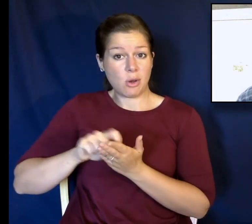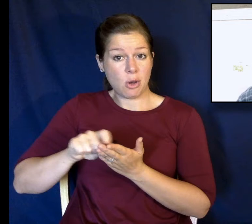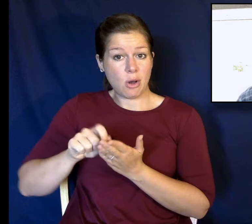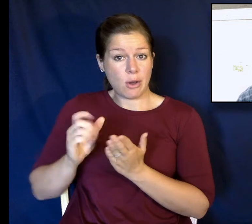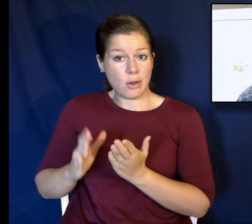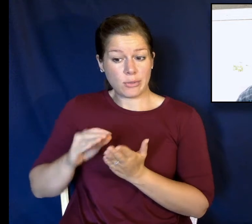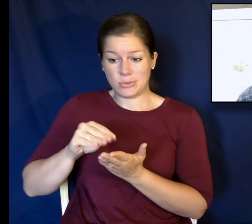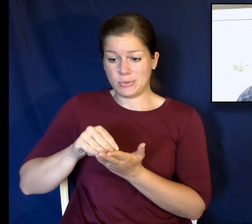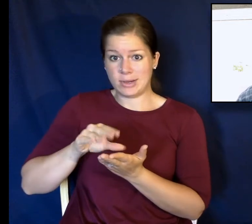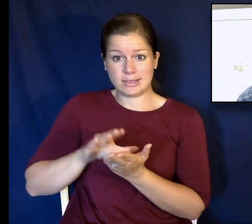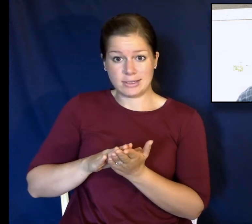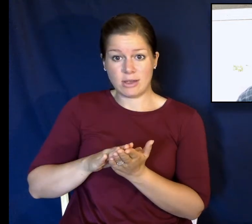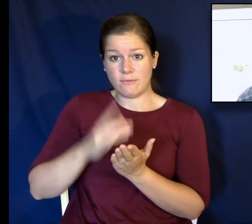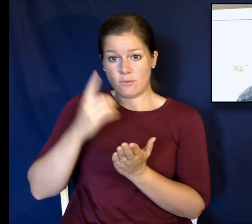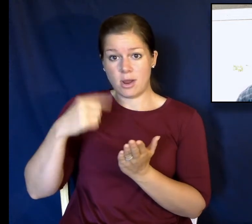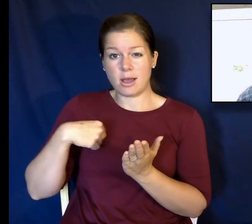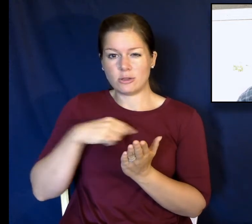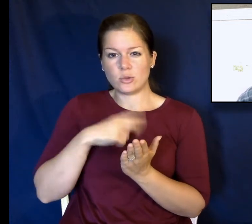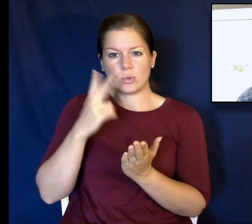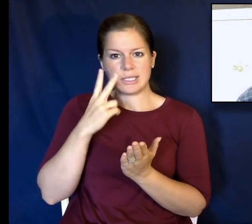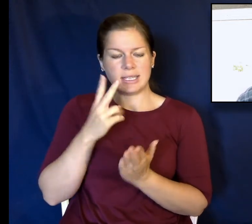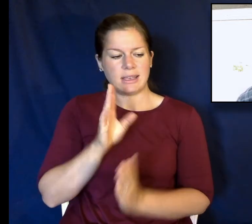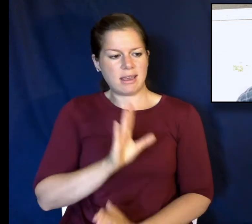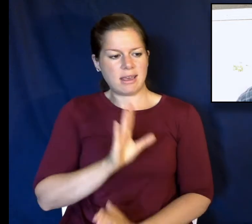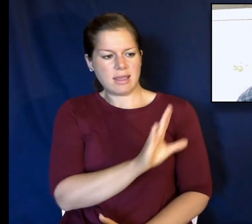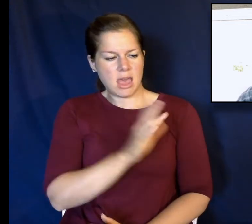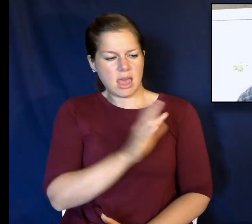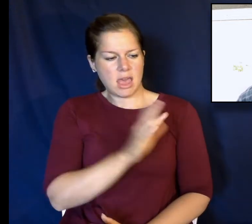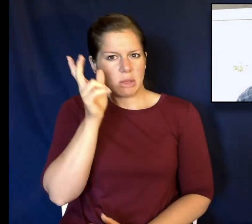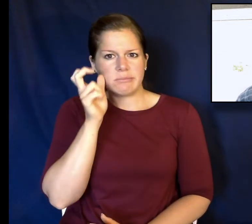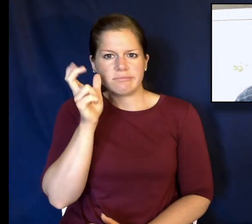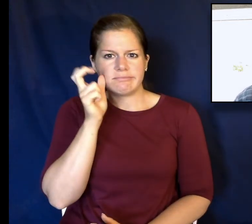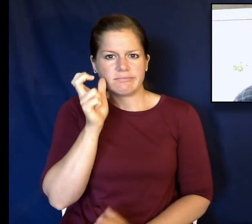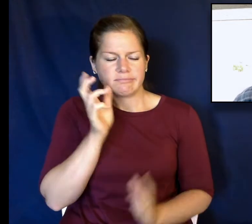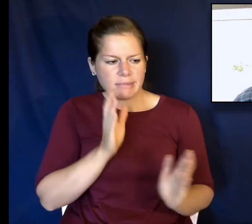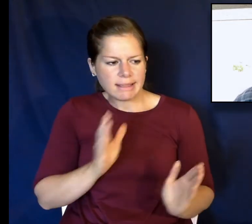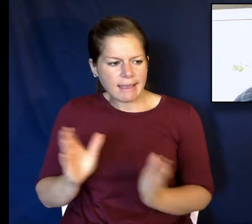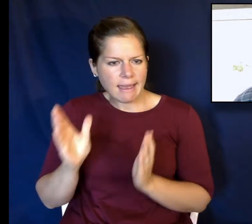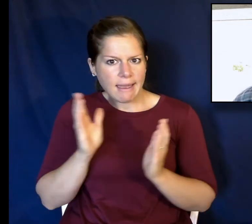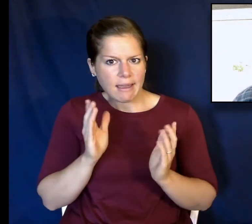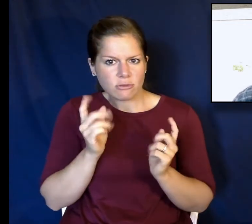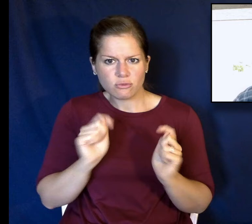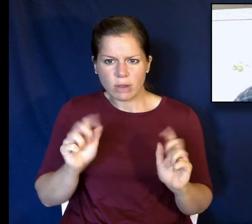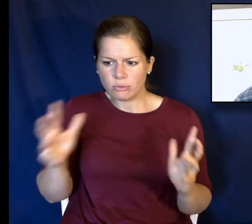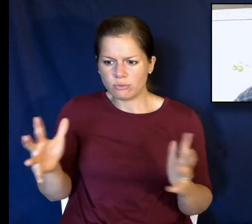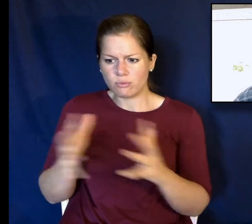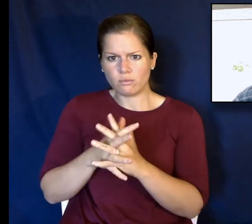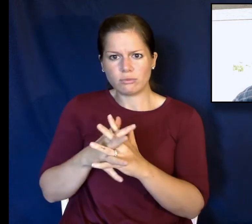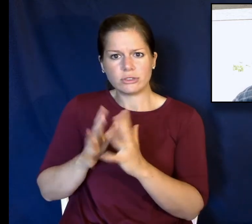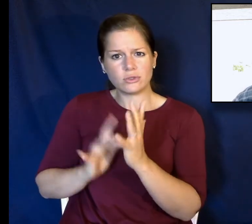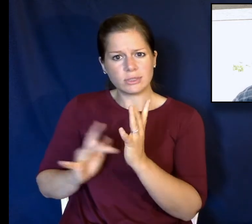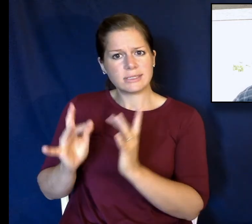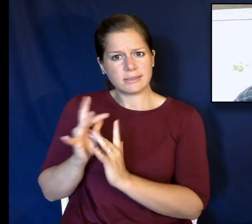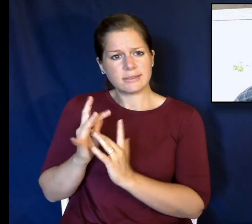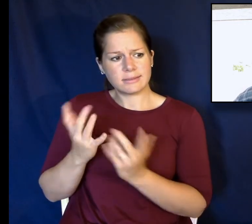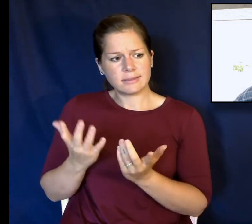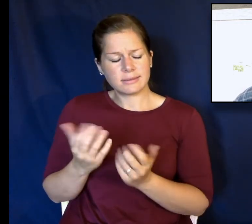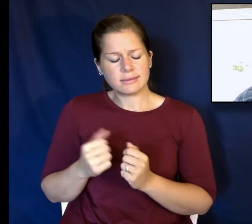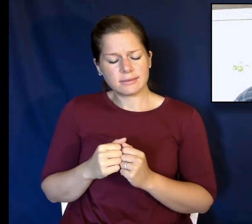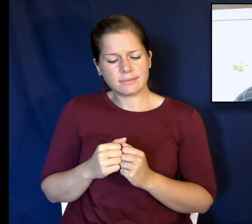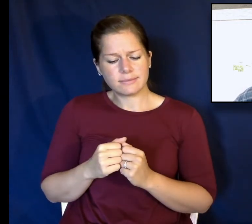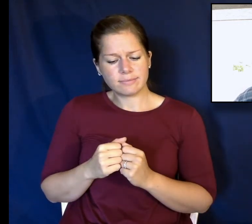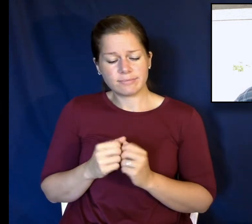to see that they schemed, they planned, they tried to ensnare Jesus in a